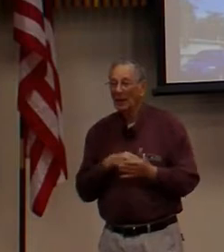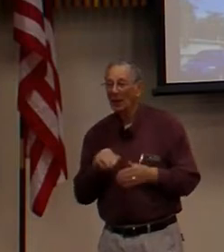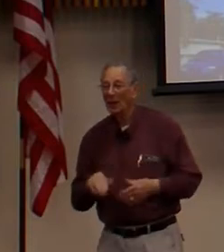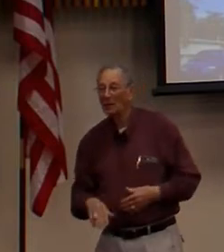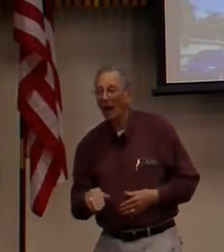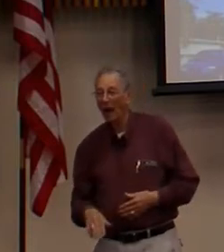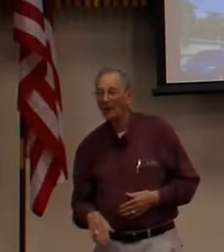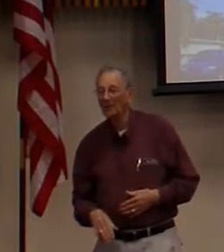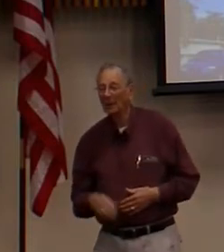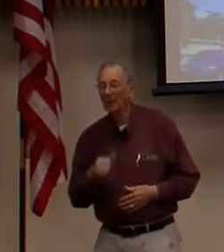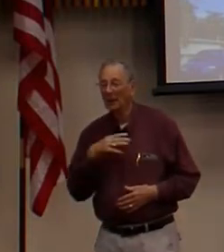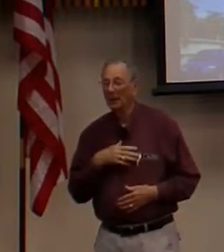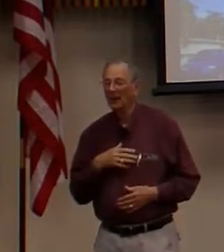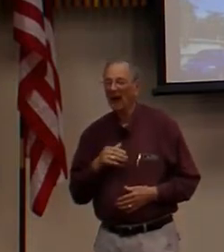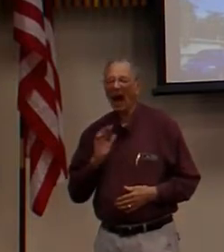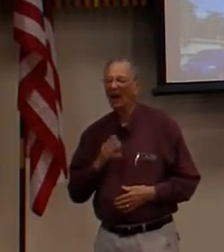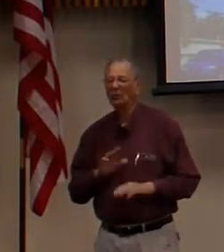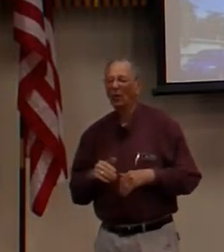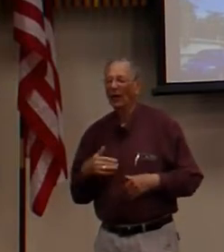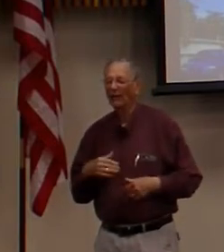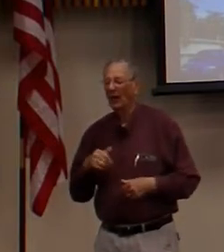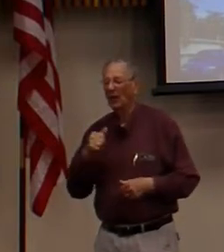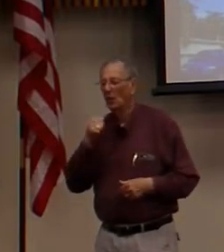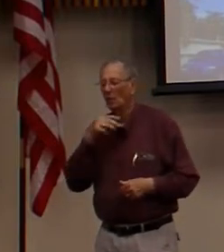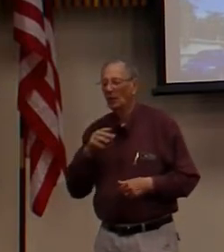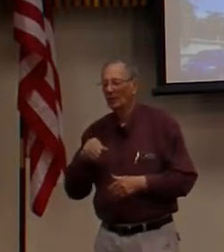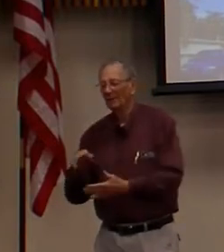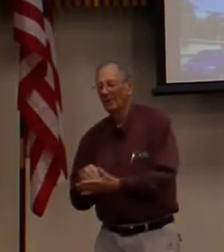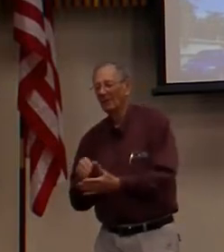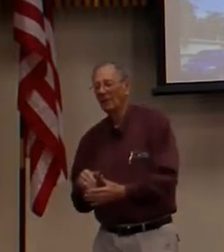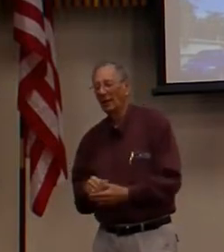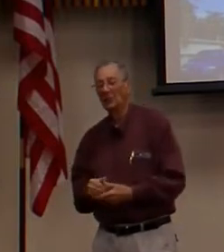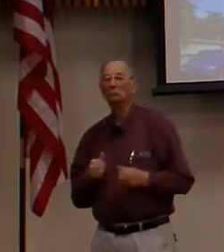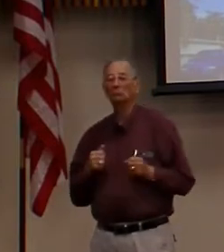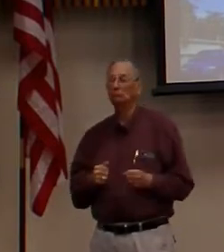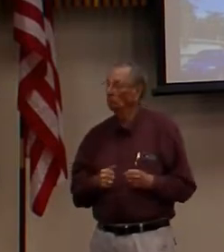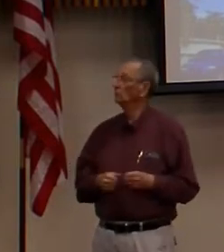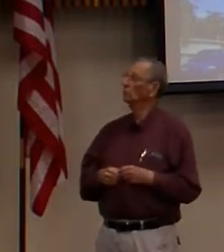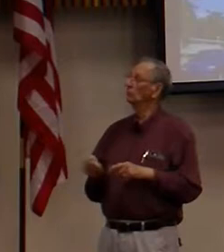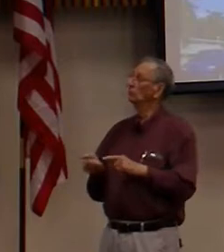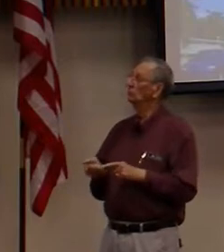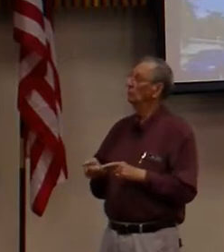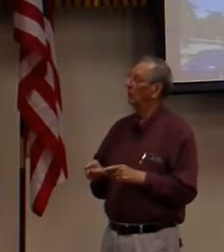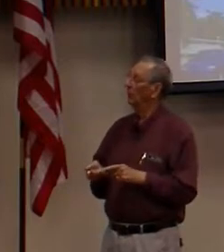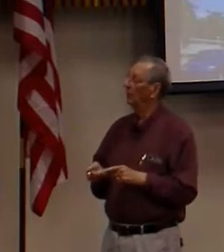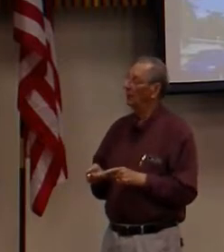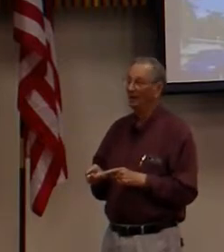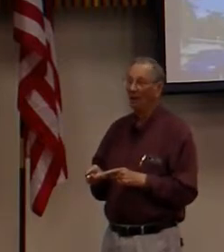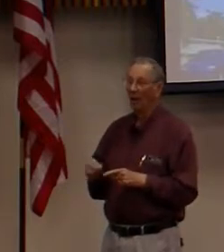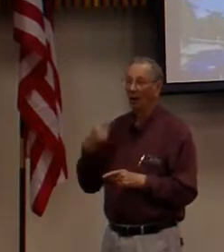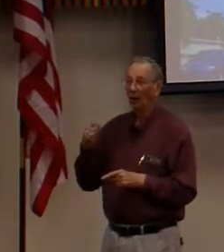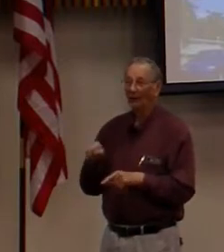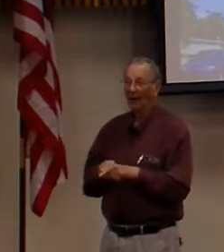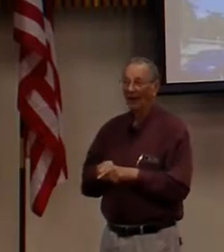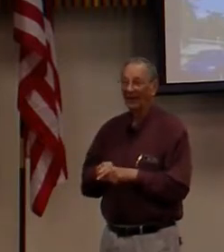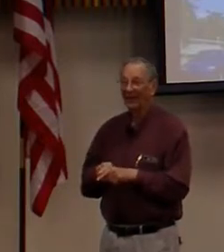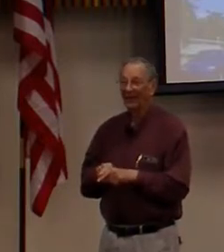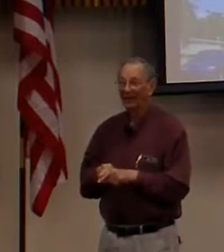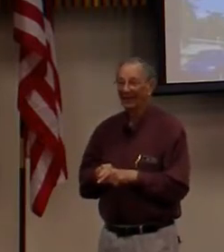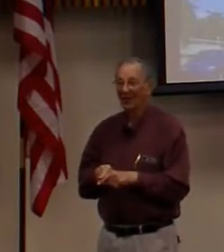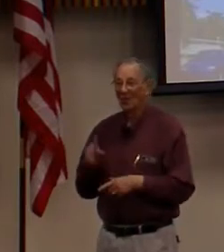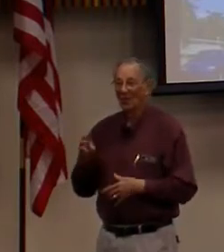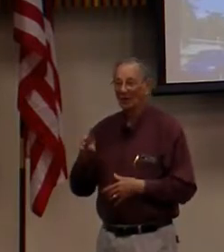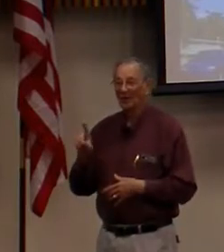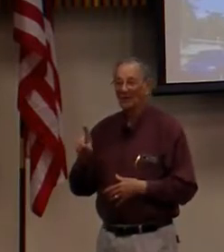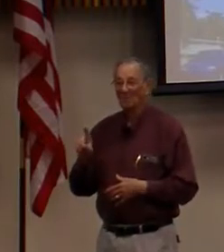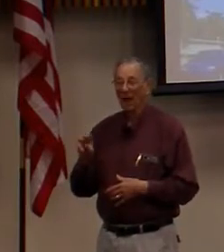bottom, which ours doesn't have, right? But it was cool driving down the road, and you kind of just see this, what looks like, you know, the